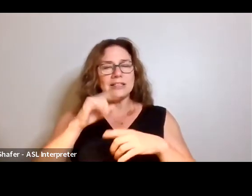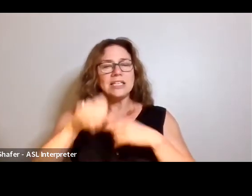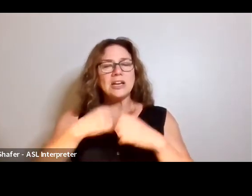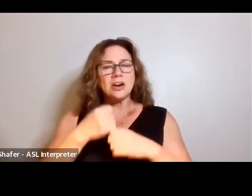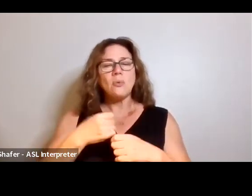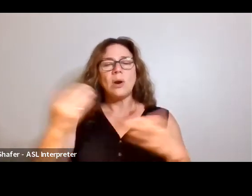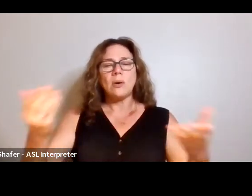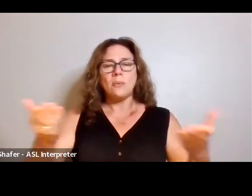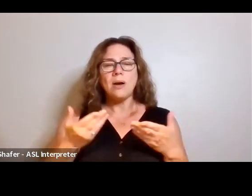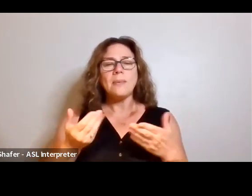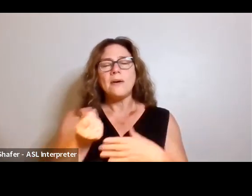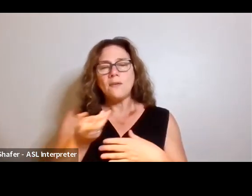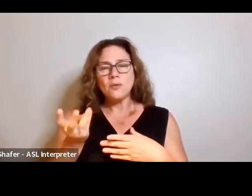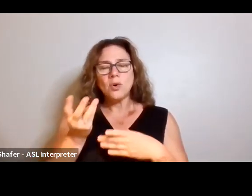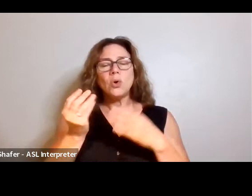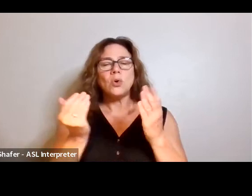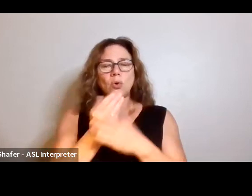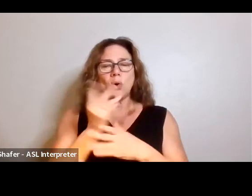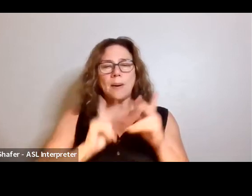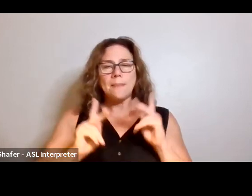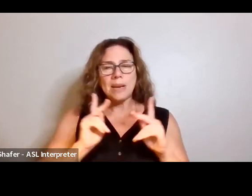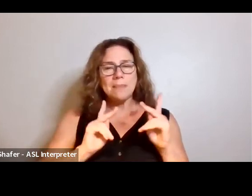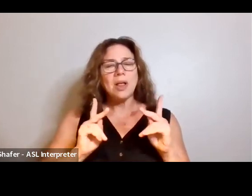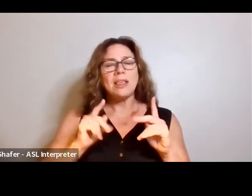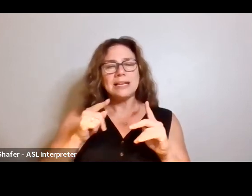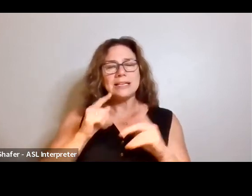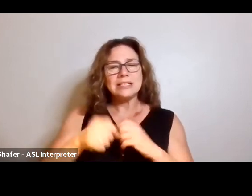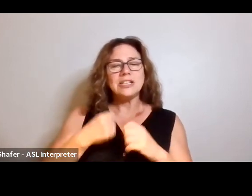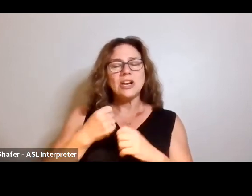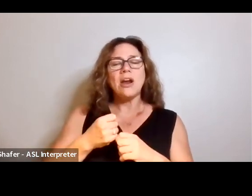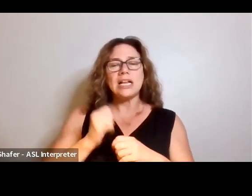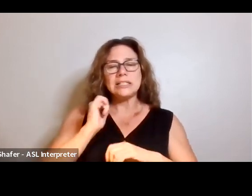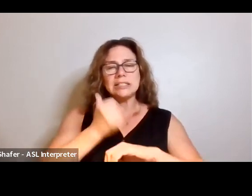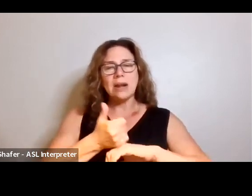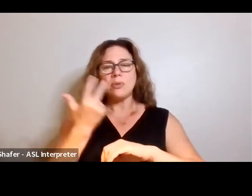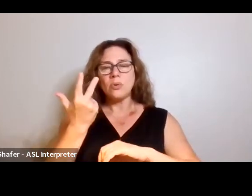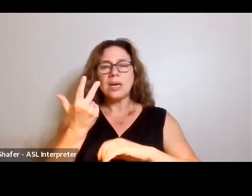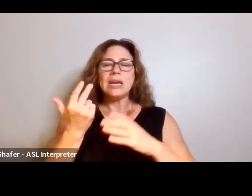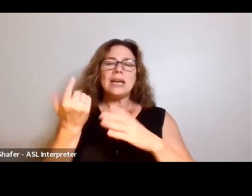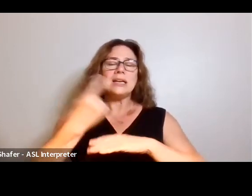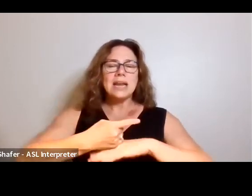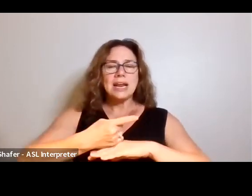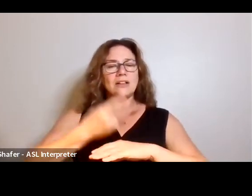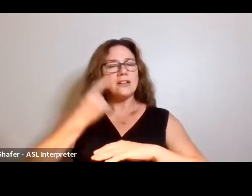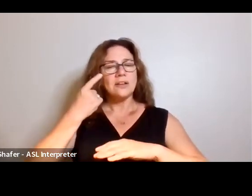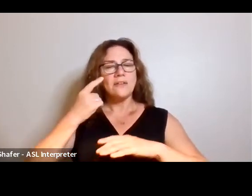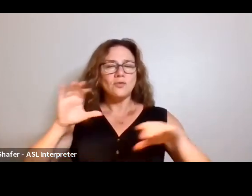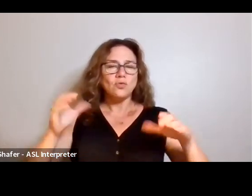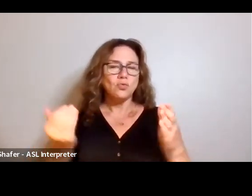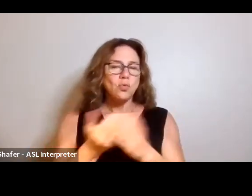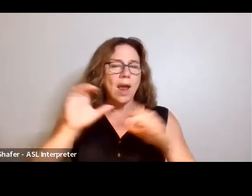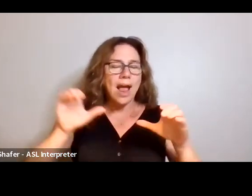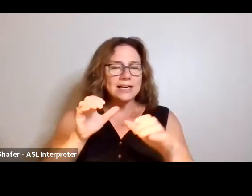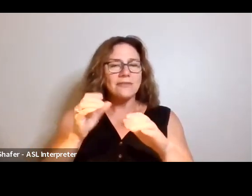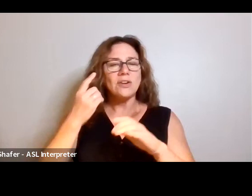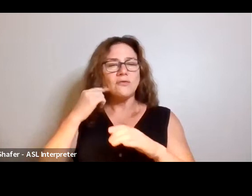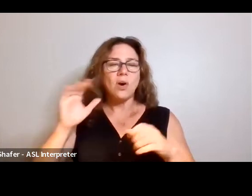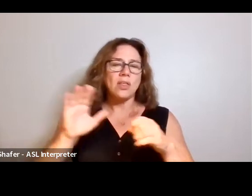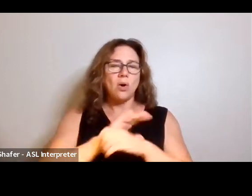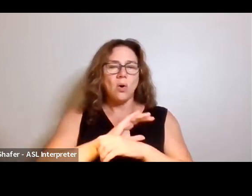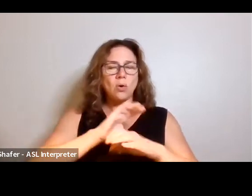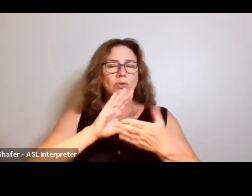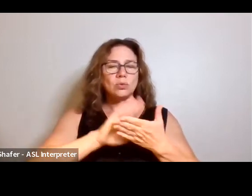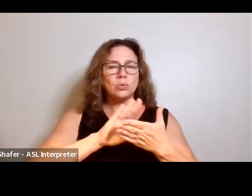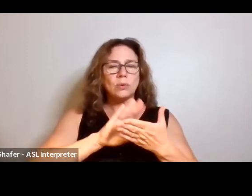and created 3 days of activities for our whole entire school. Day 1 was devoted to